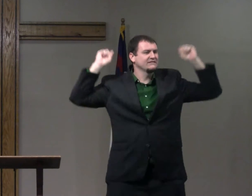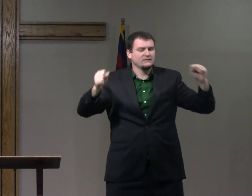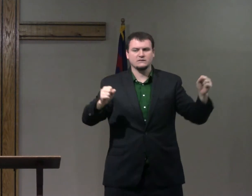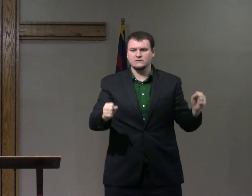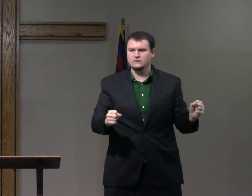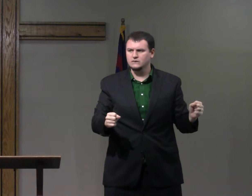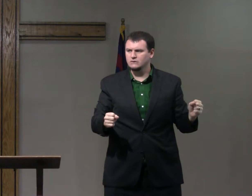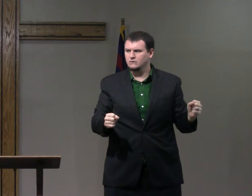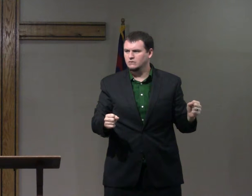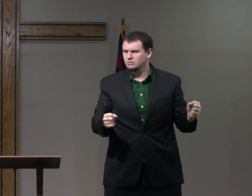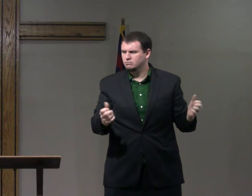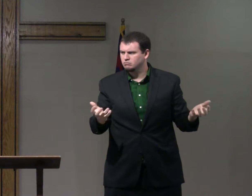saved. Yay!